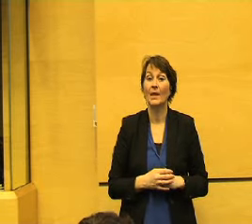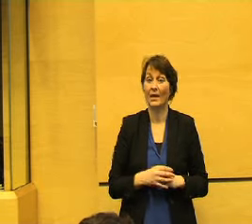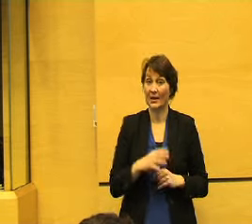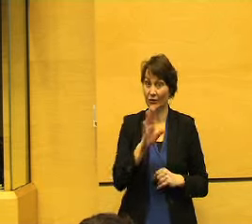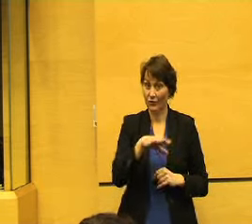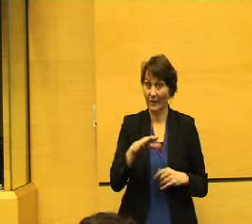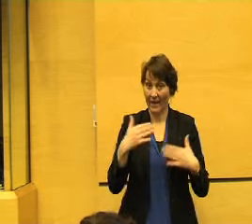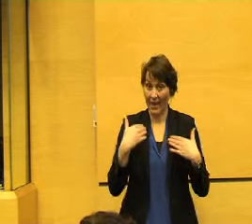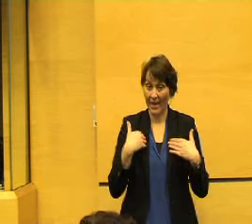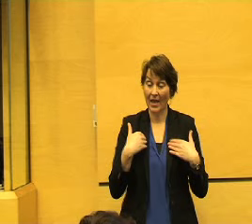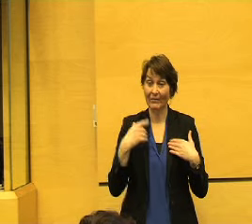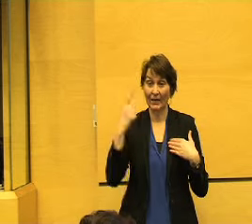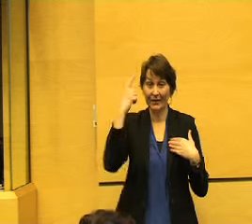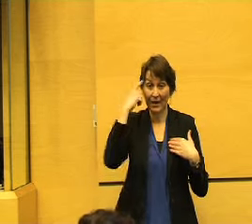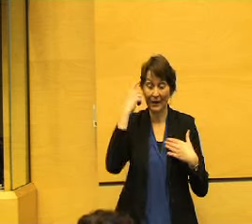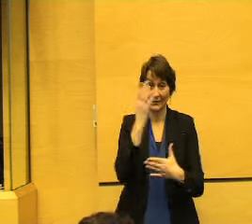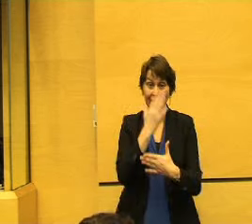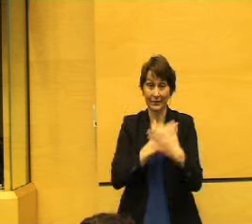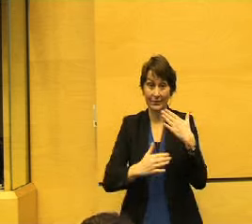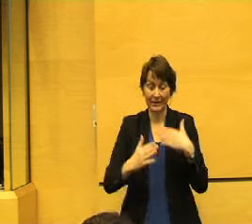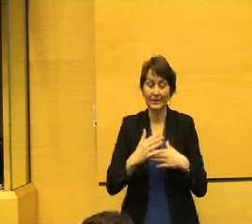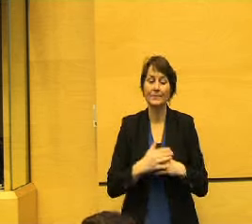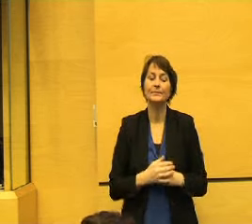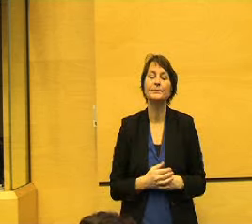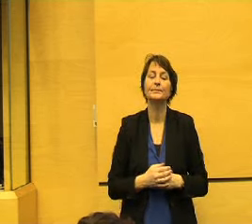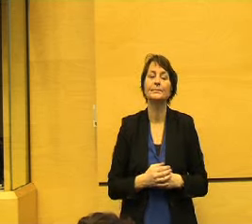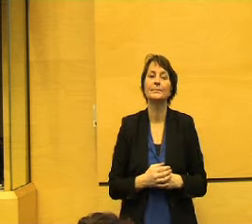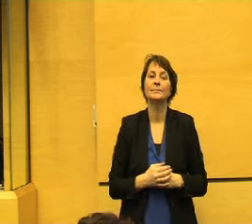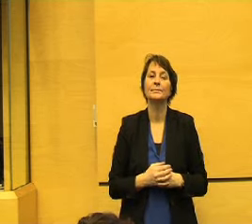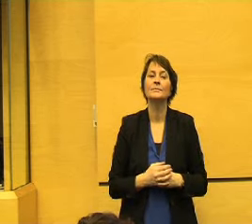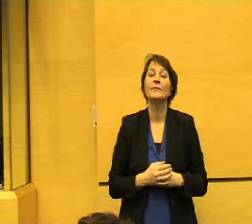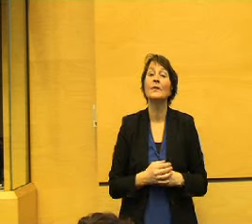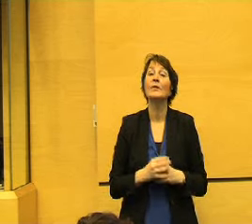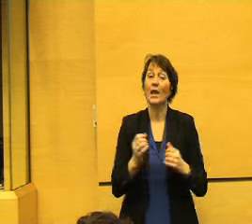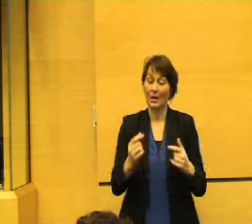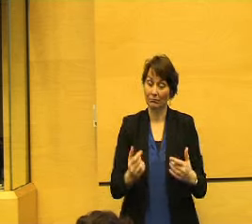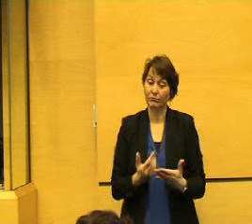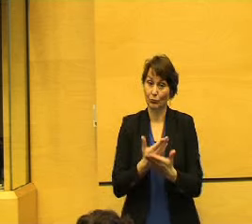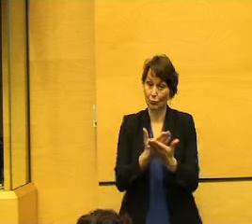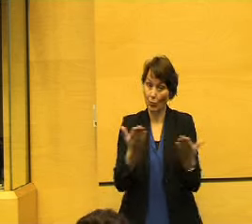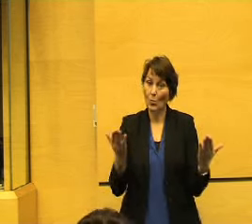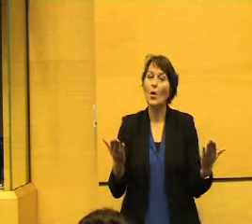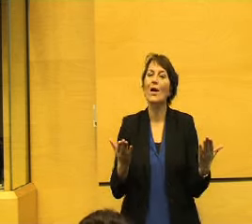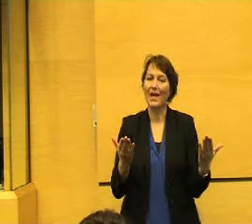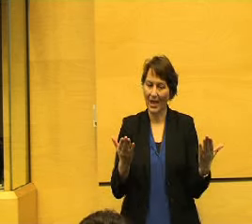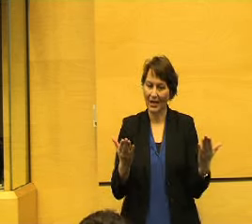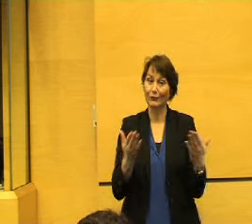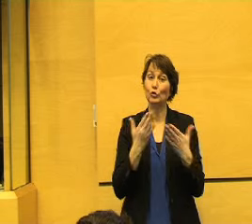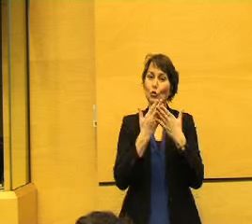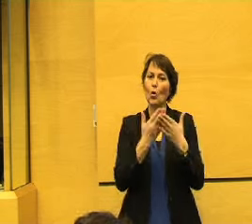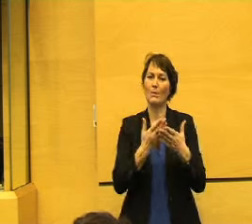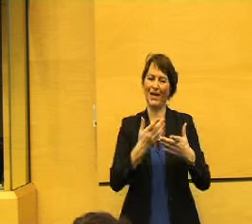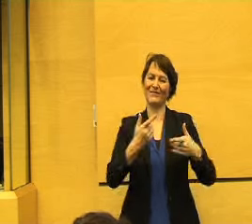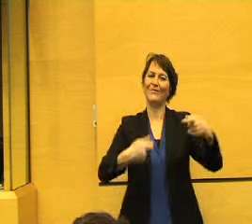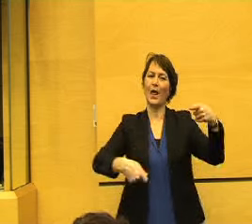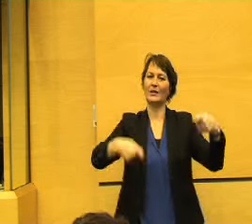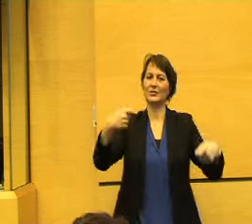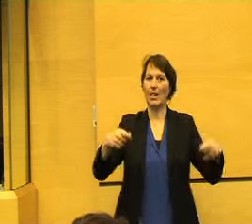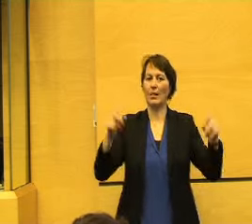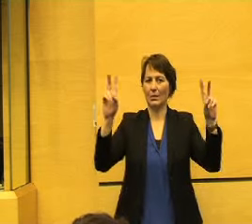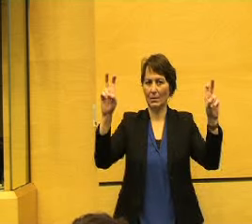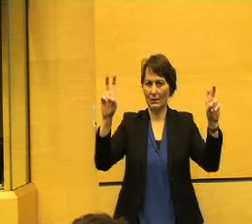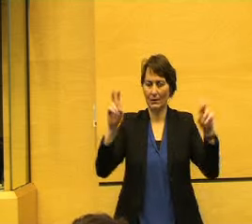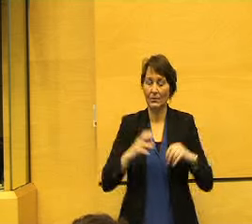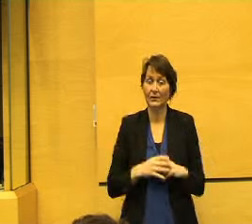intellectual disability, students with intellectual disability are provided with the flexible schooling. The concept of these